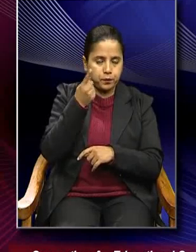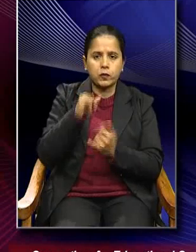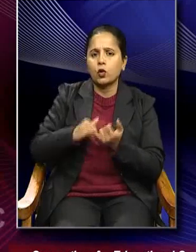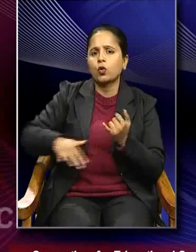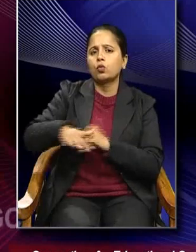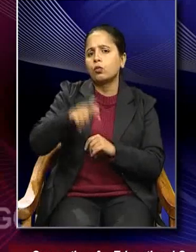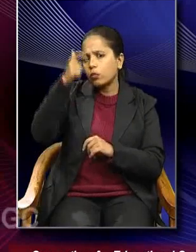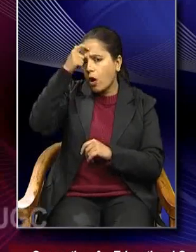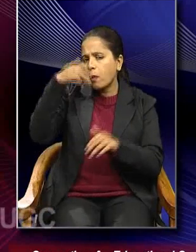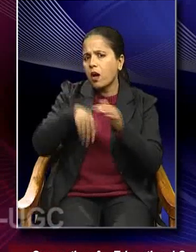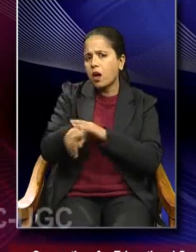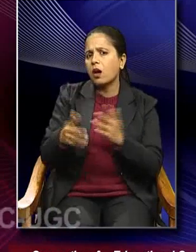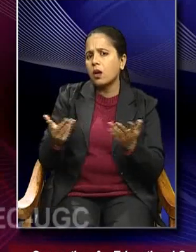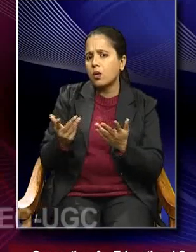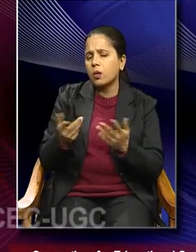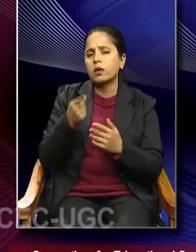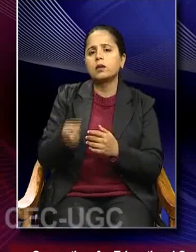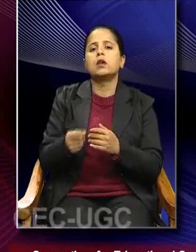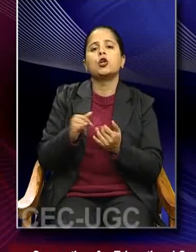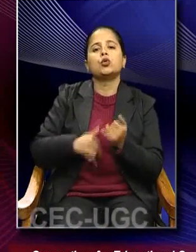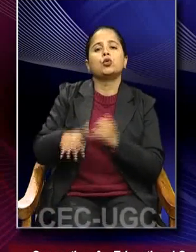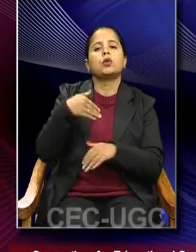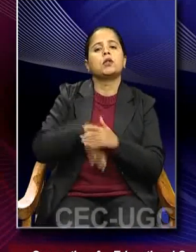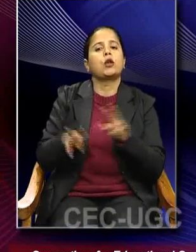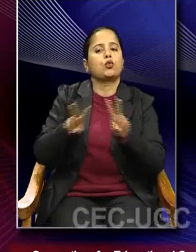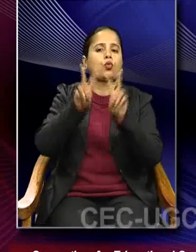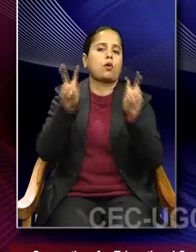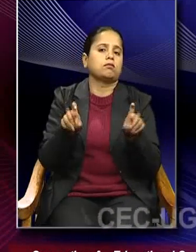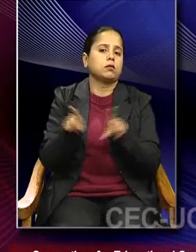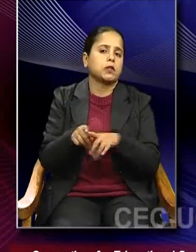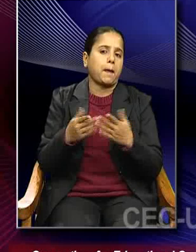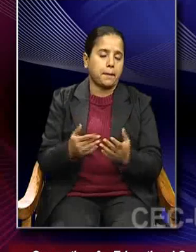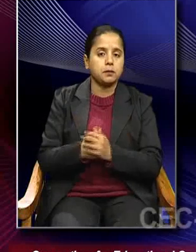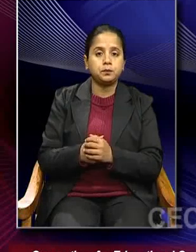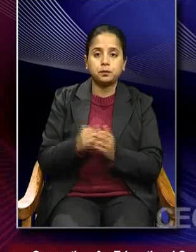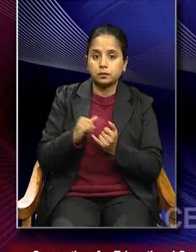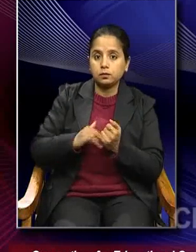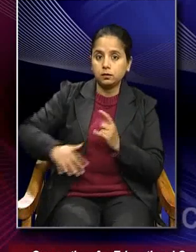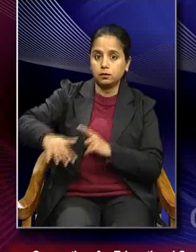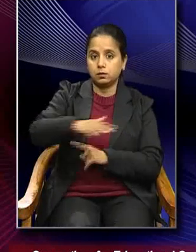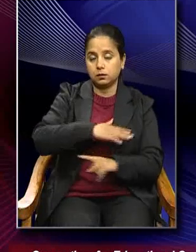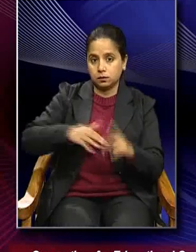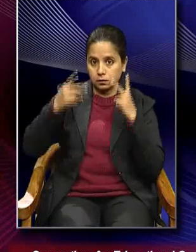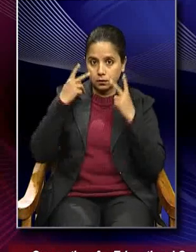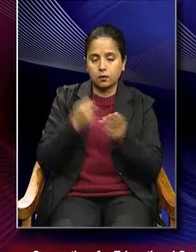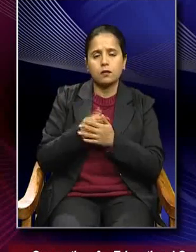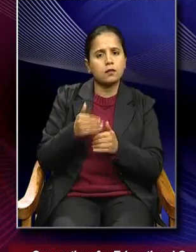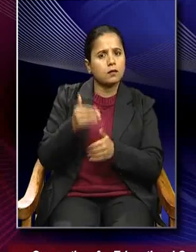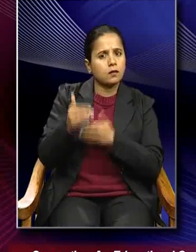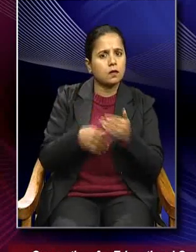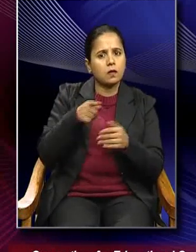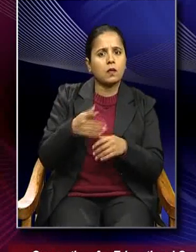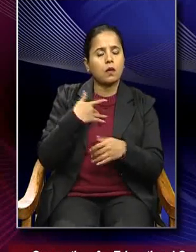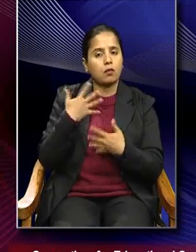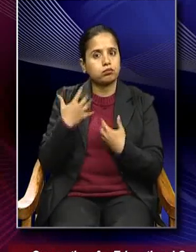social problem within the social context. Sociology has become